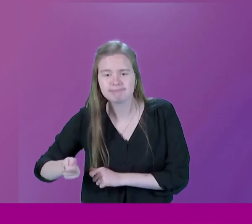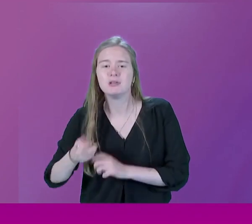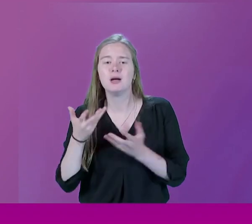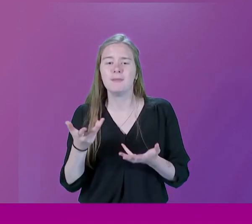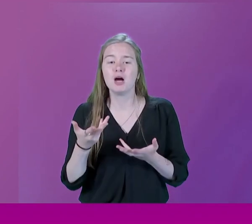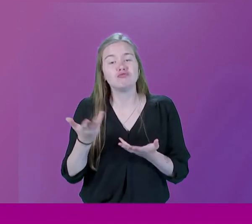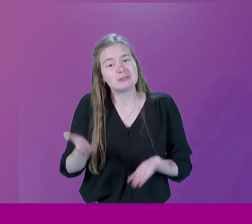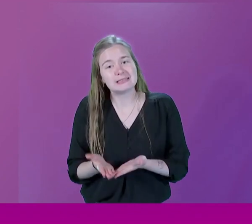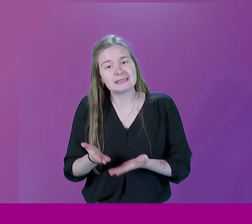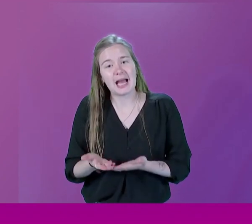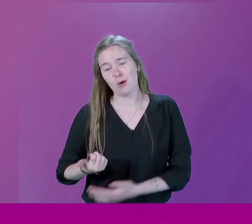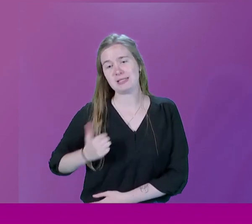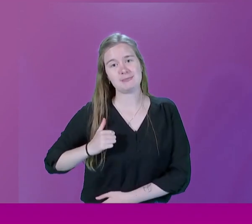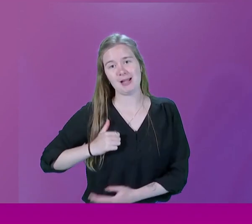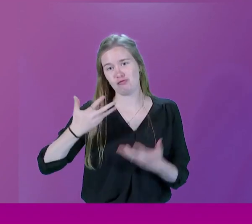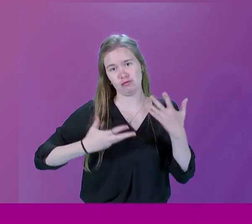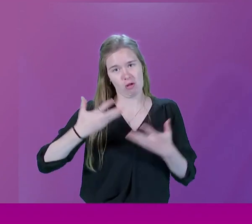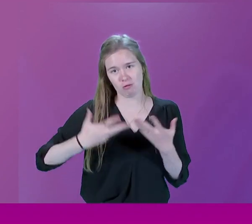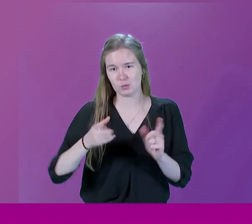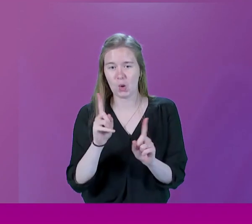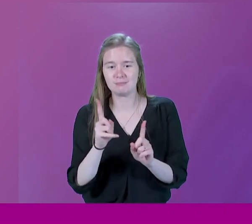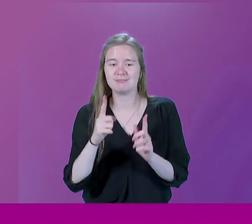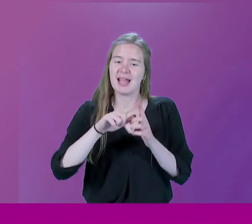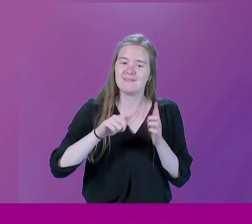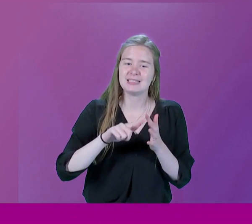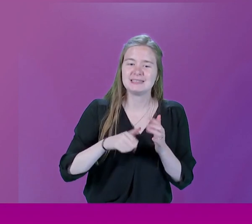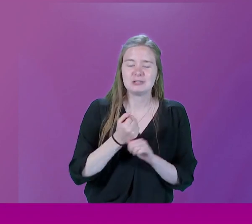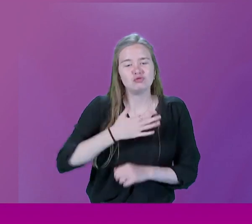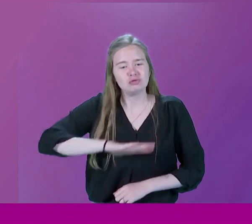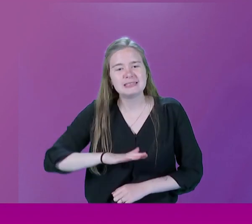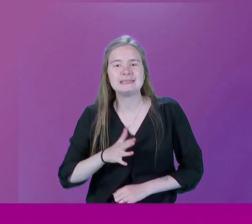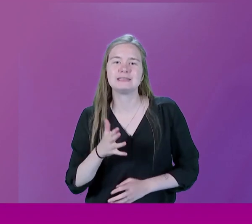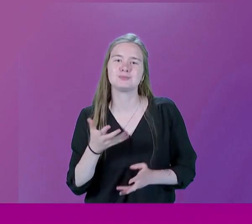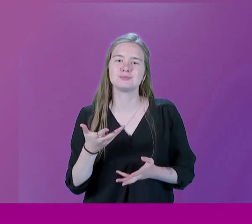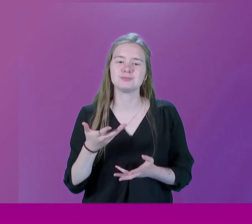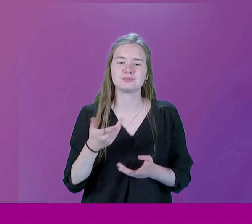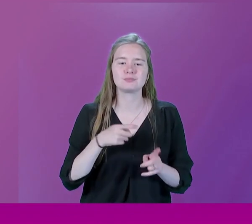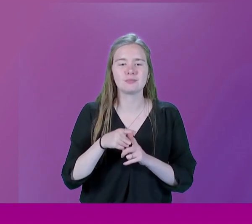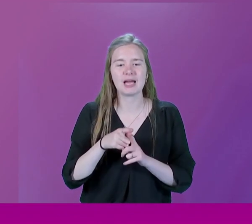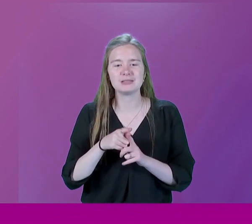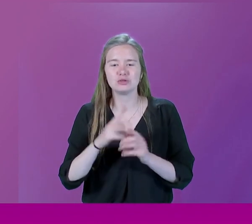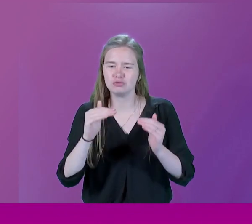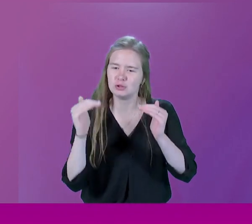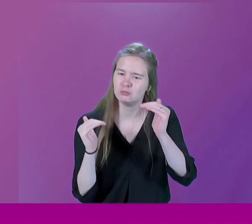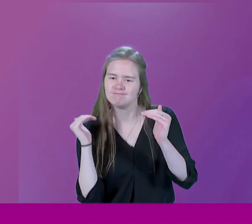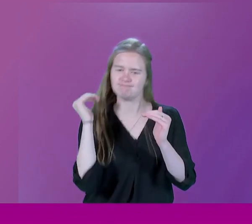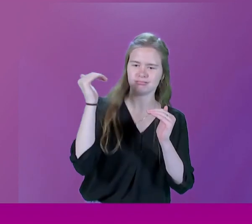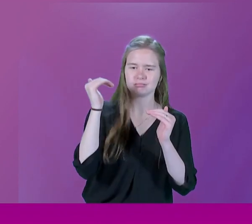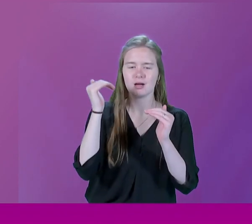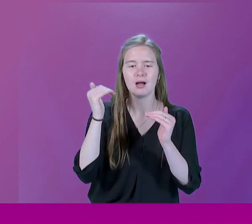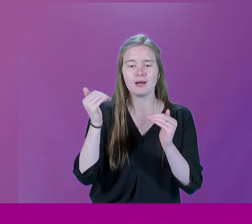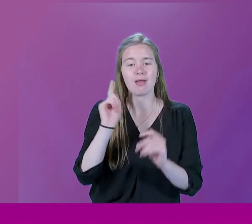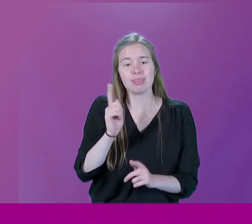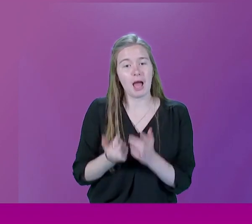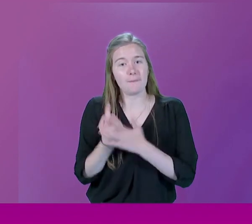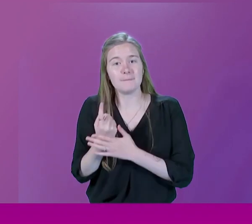And however, I was expecting the result to be, well, Evelyn, you know, you need to, just reach a higher level. And if